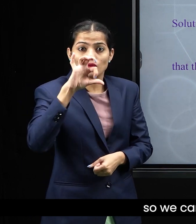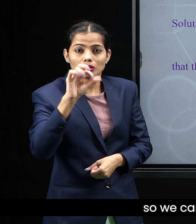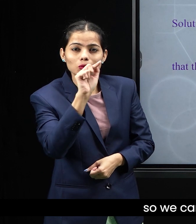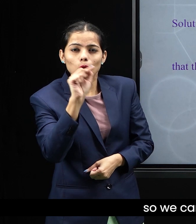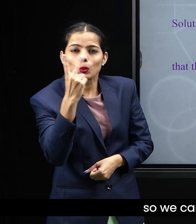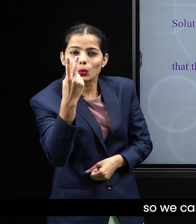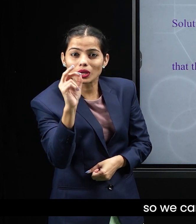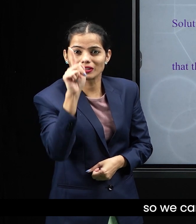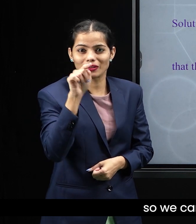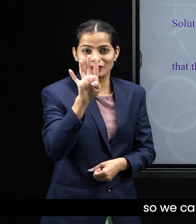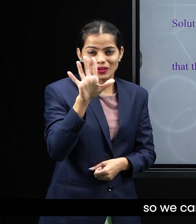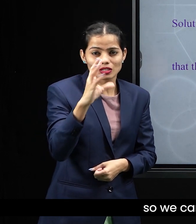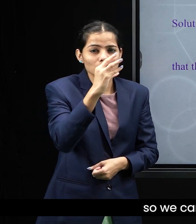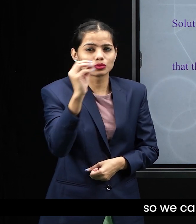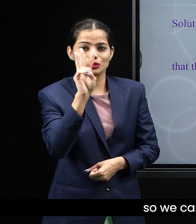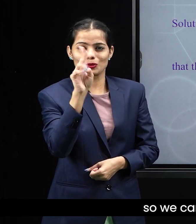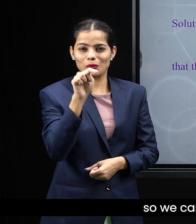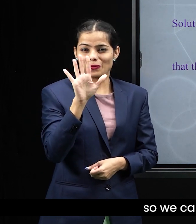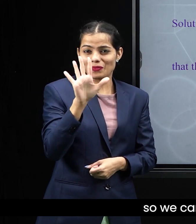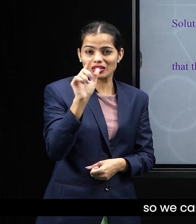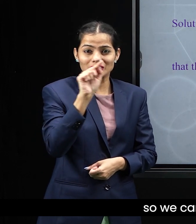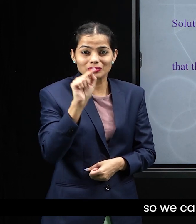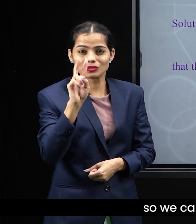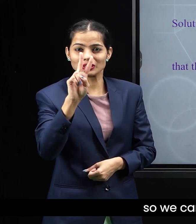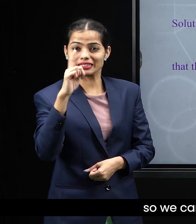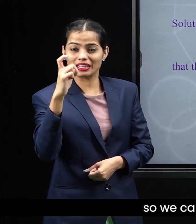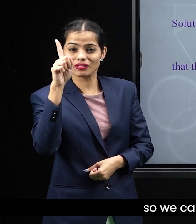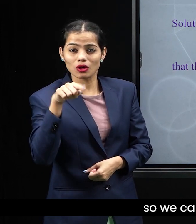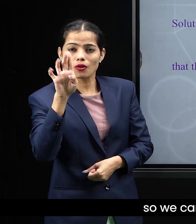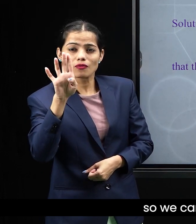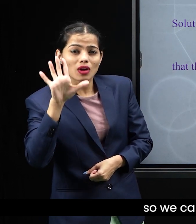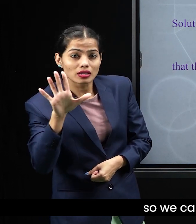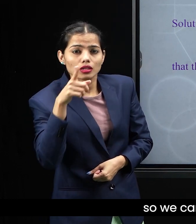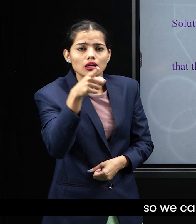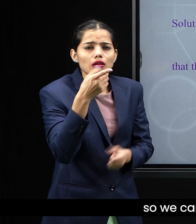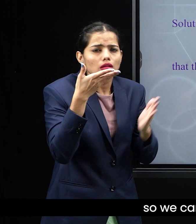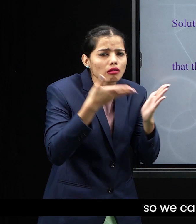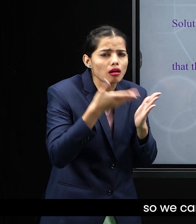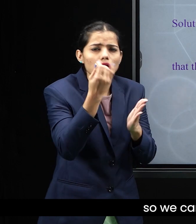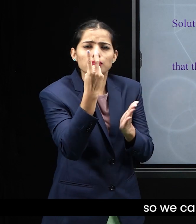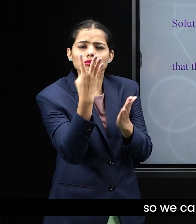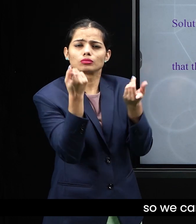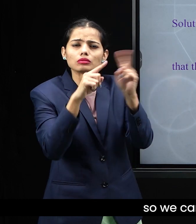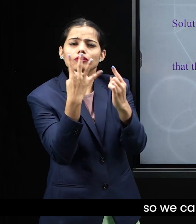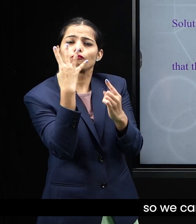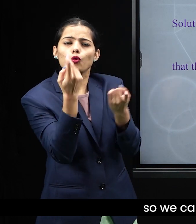4 by 9 is equal to 20 by 45 and 3 by 5 is equal to 27 by